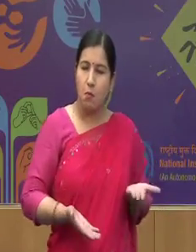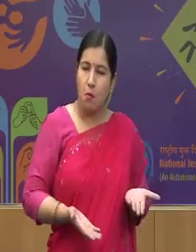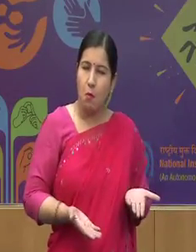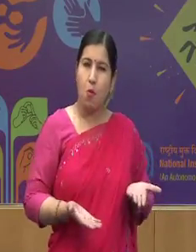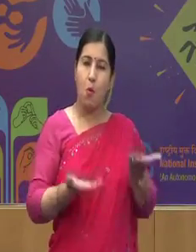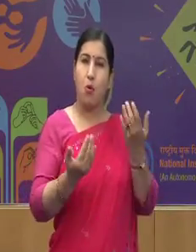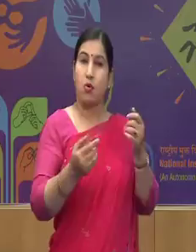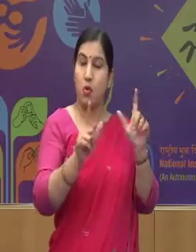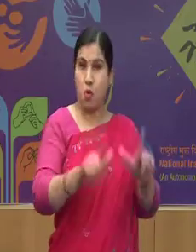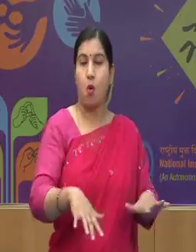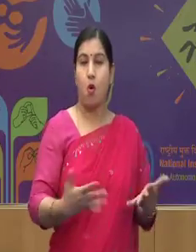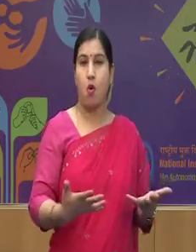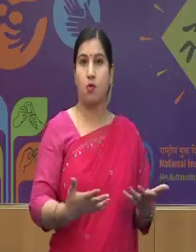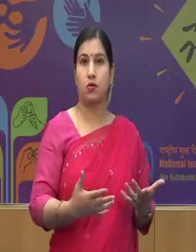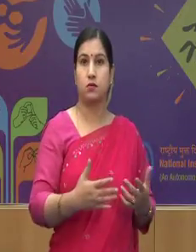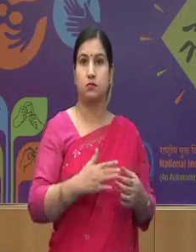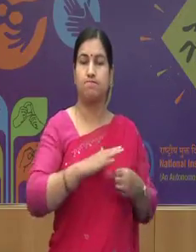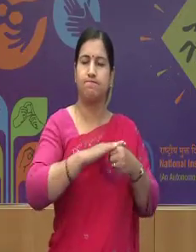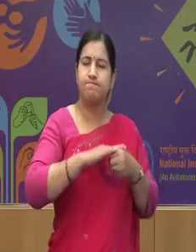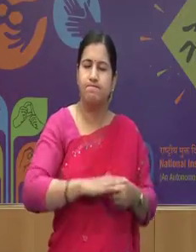that proved to be very harmful for the world.